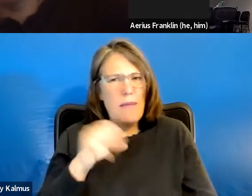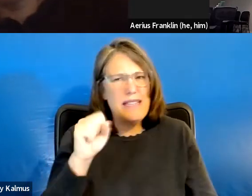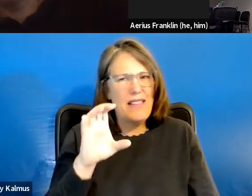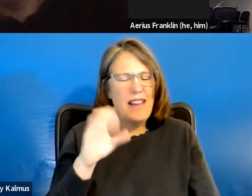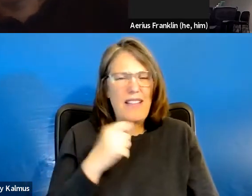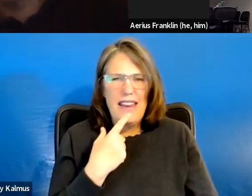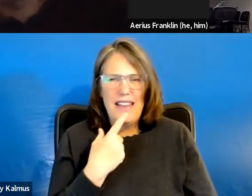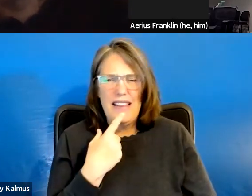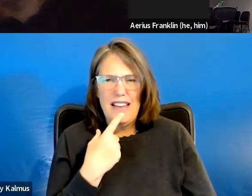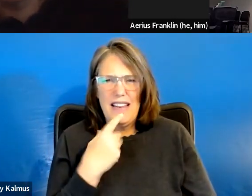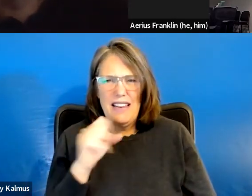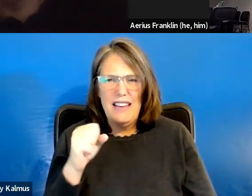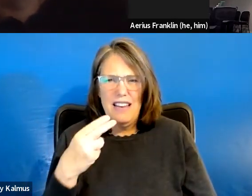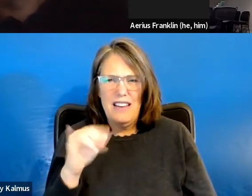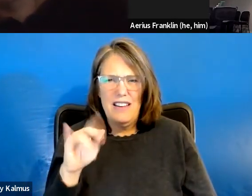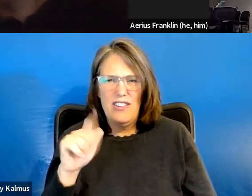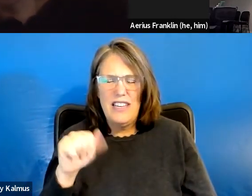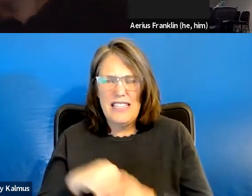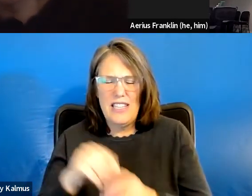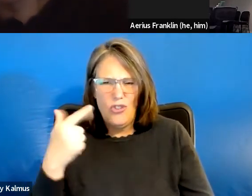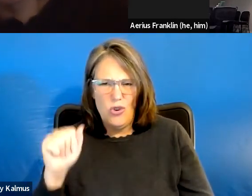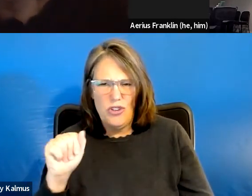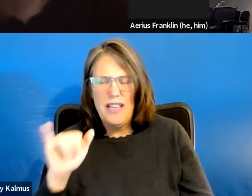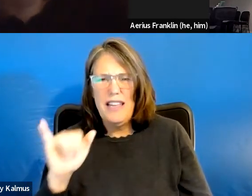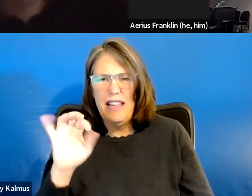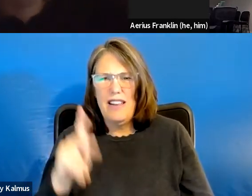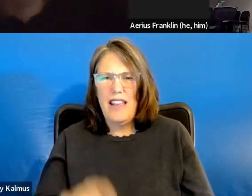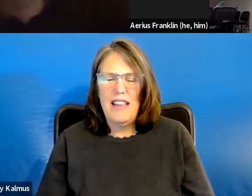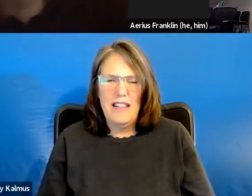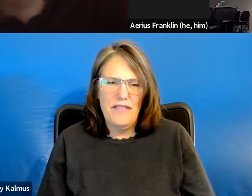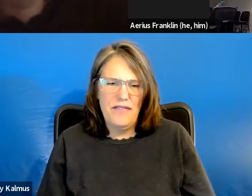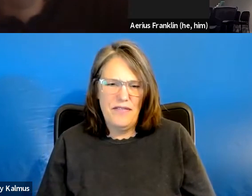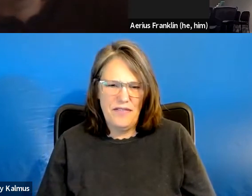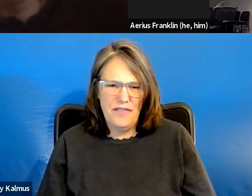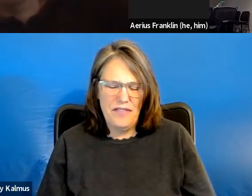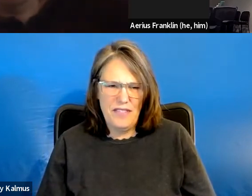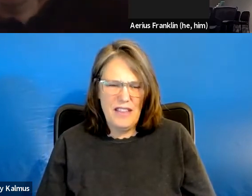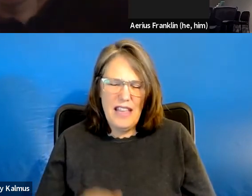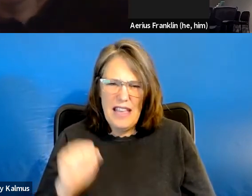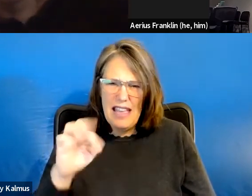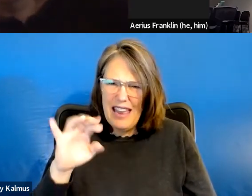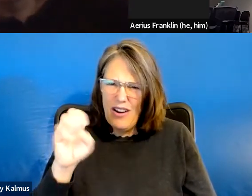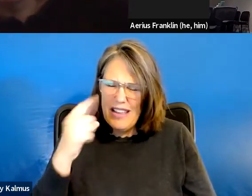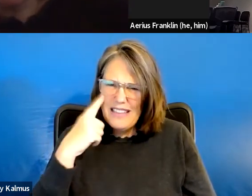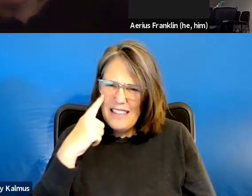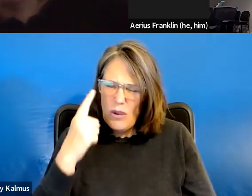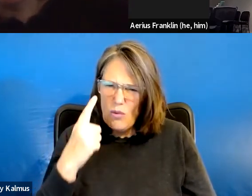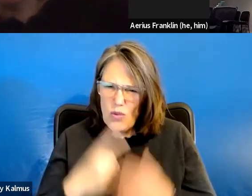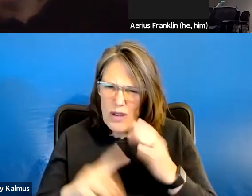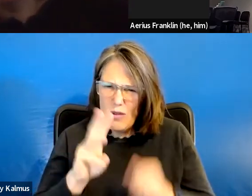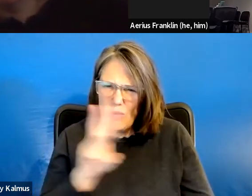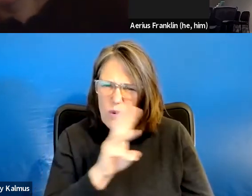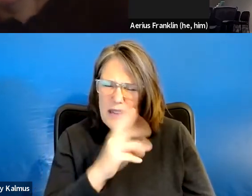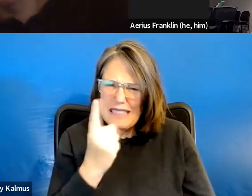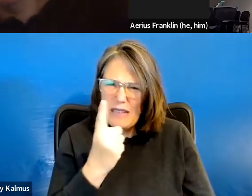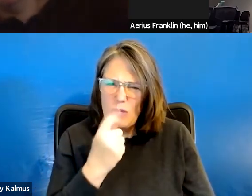Carolina. She could say yeah. Sheikah's in Georgia. Okay. So come on now, some states. And Arius is, I think, in what, he's out west somewhere?